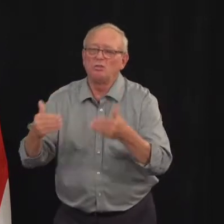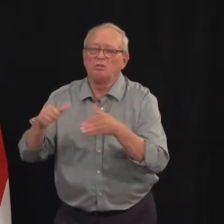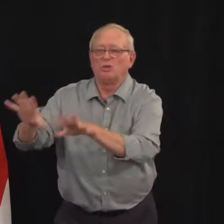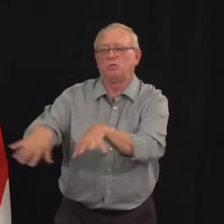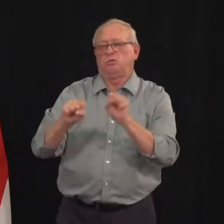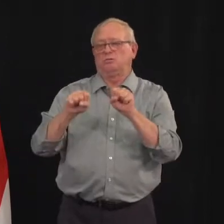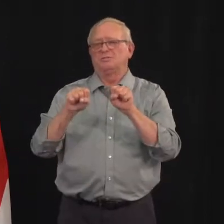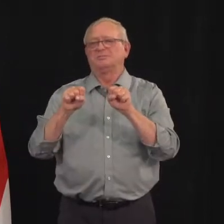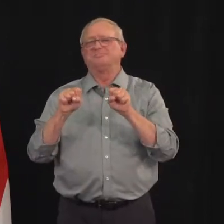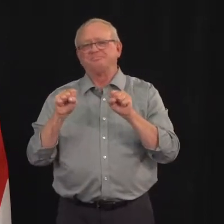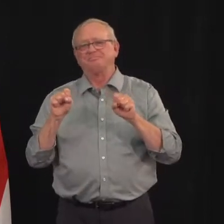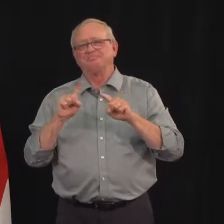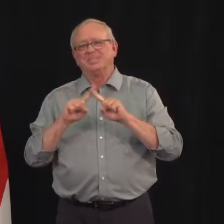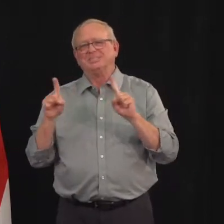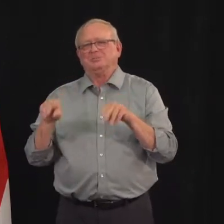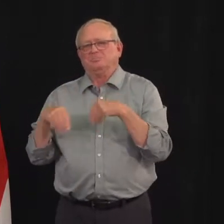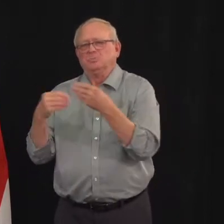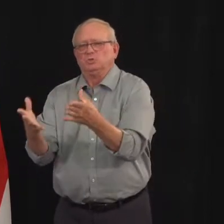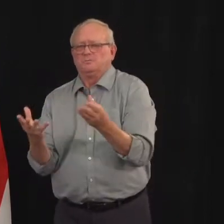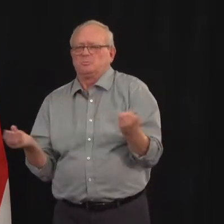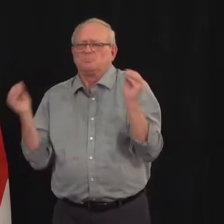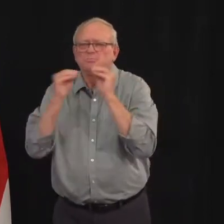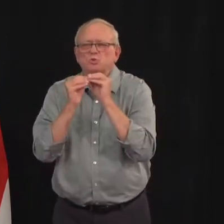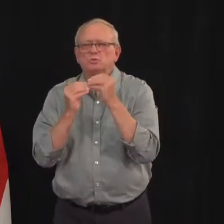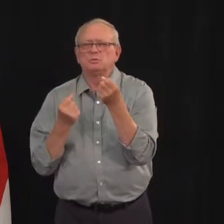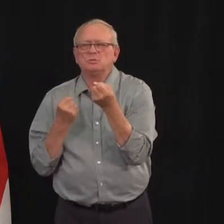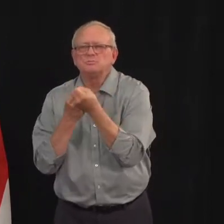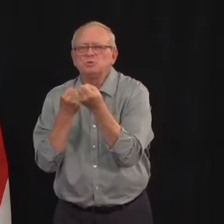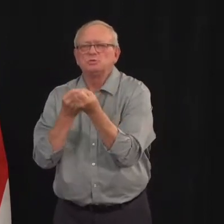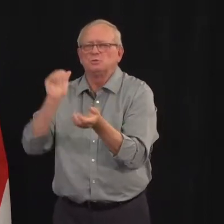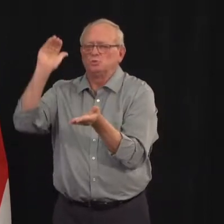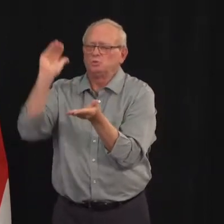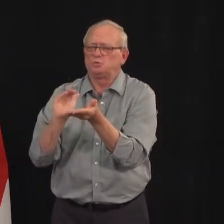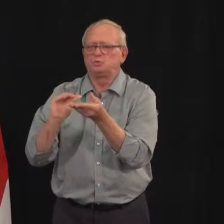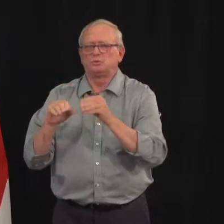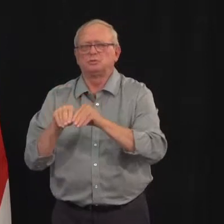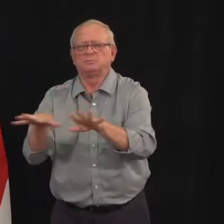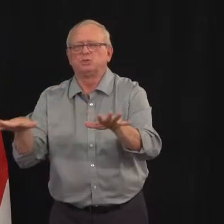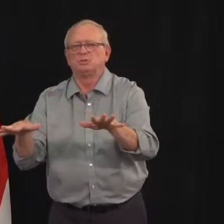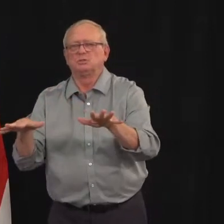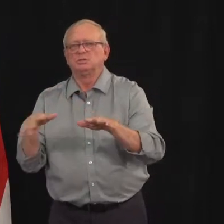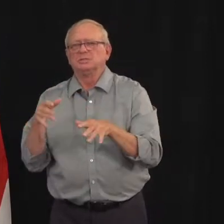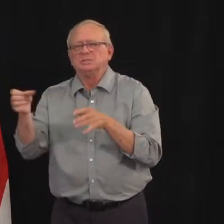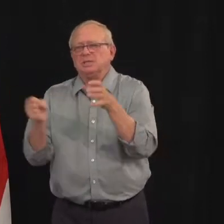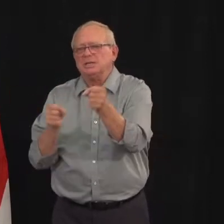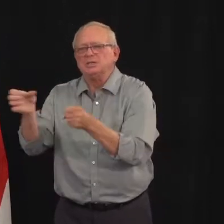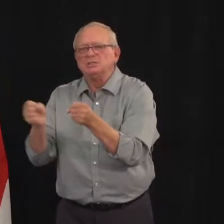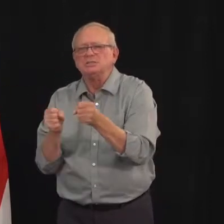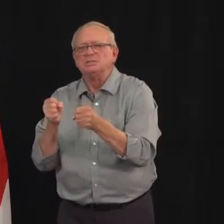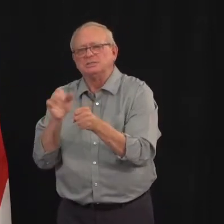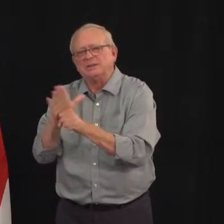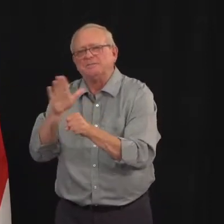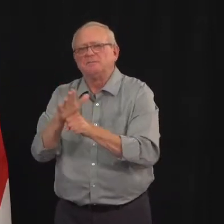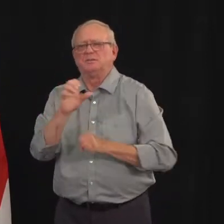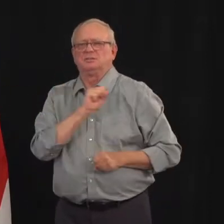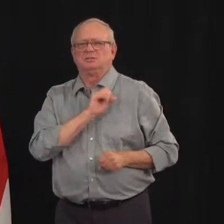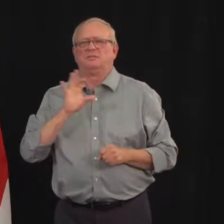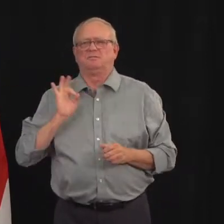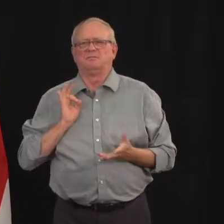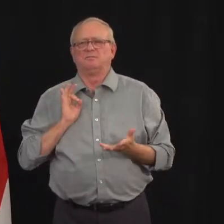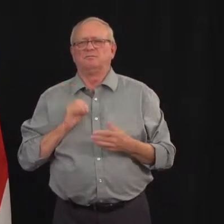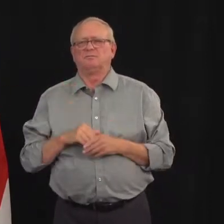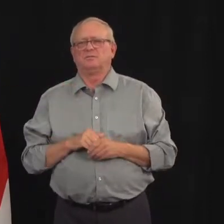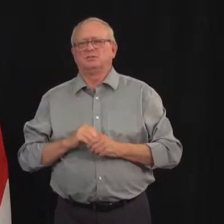control, ensure appropriate levels of staff are in place, as well as infection prevention and control measures to address the